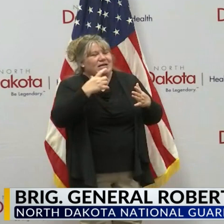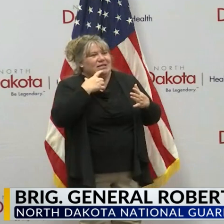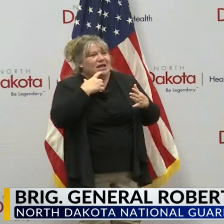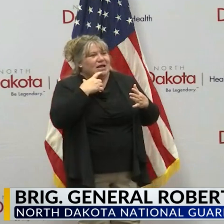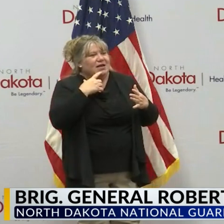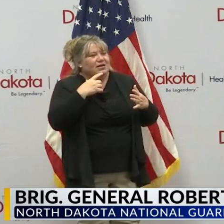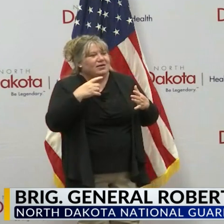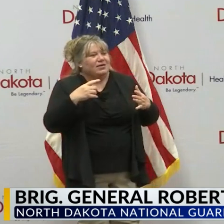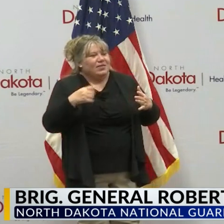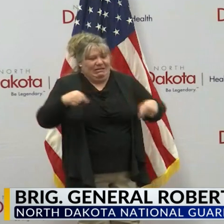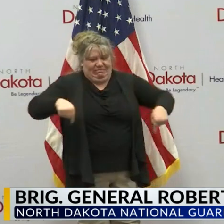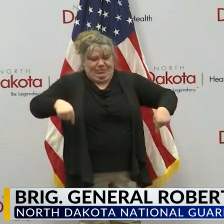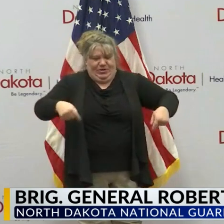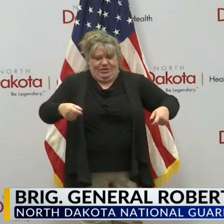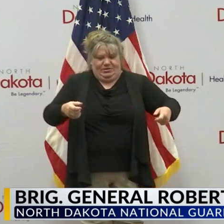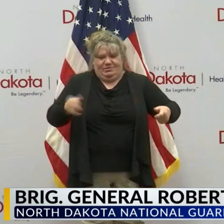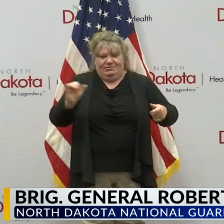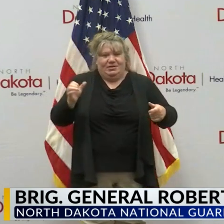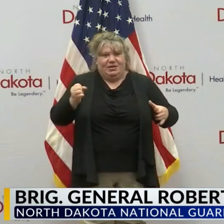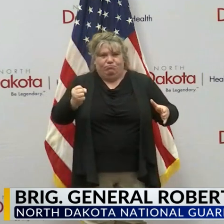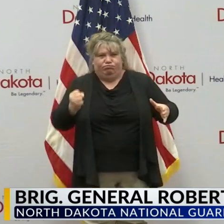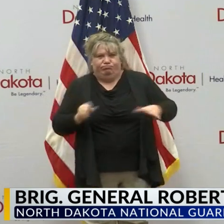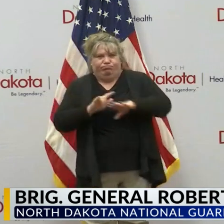in airman's terms. But